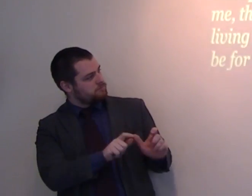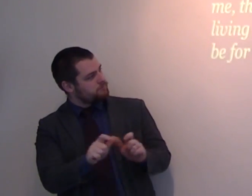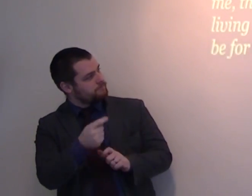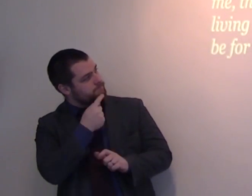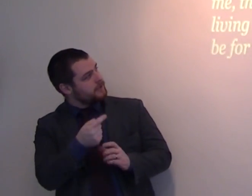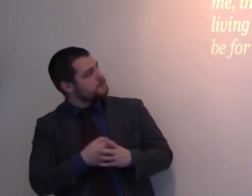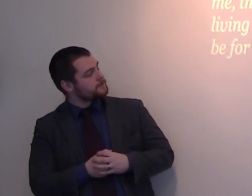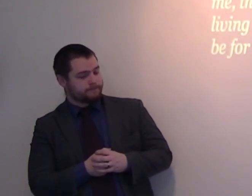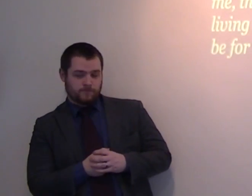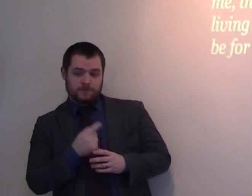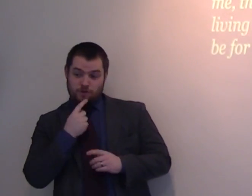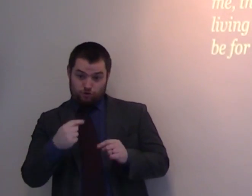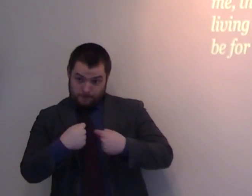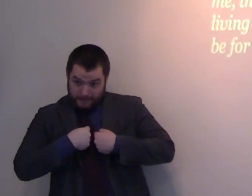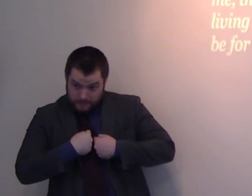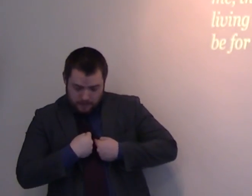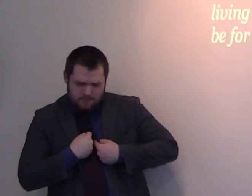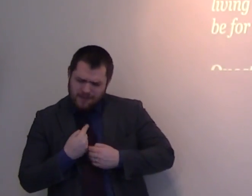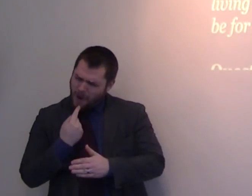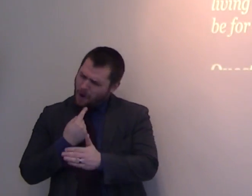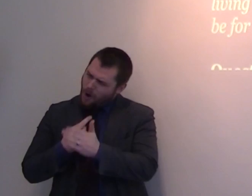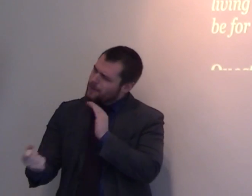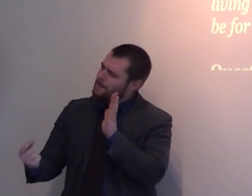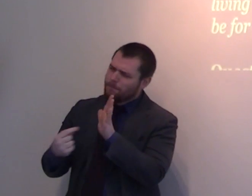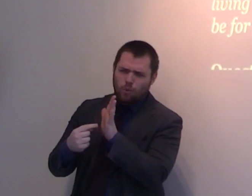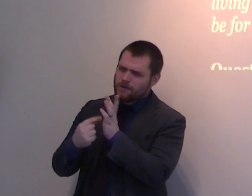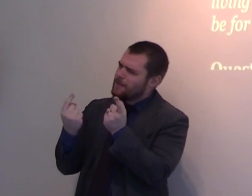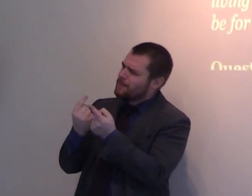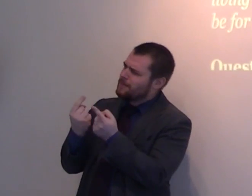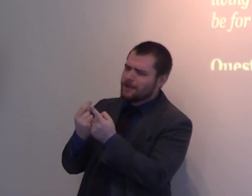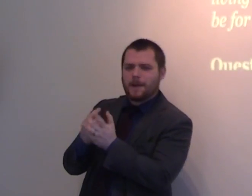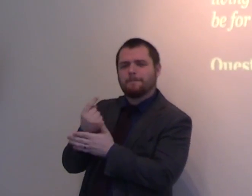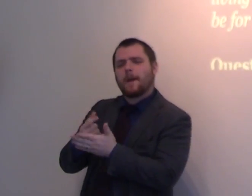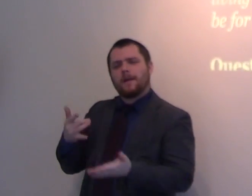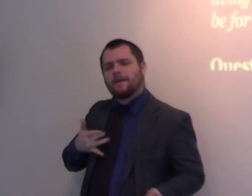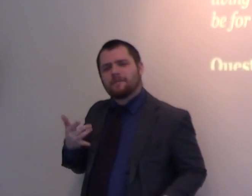1. Quote, "To me, the only important thing about living is Christ.